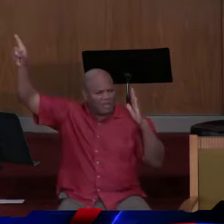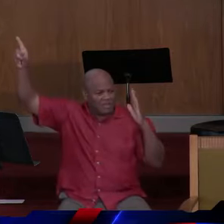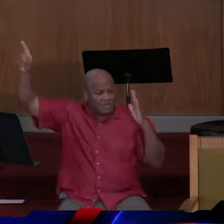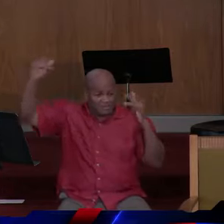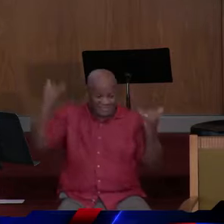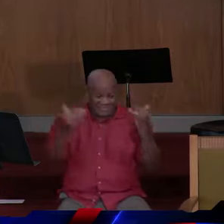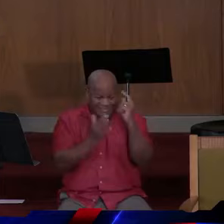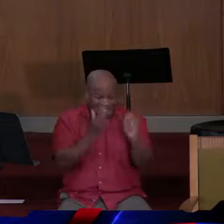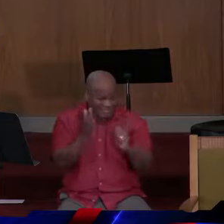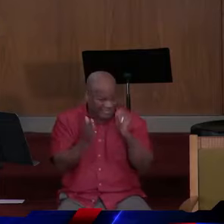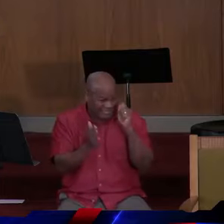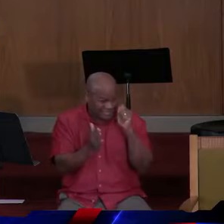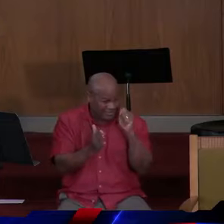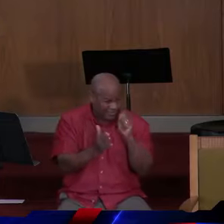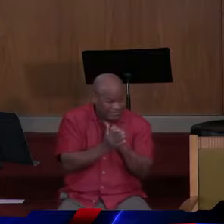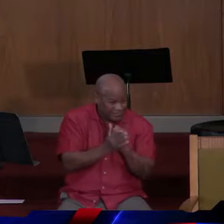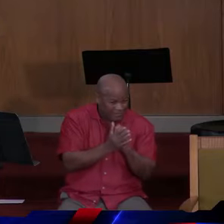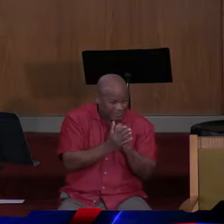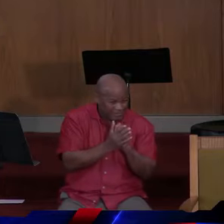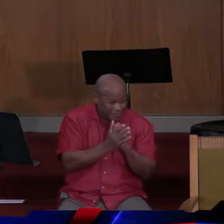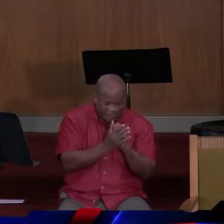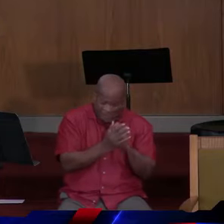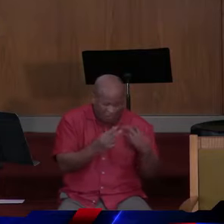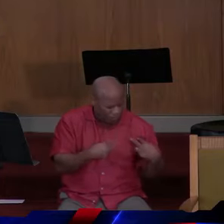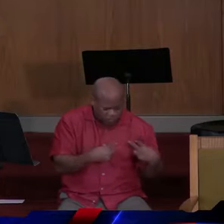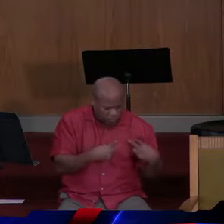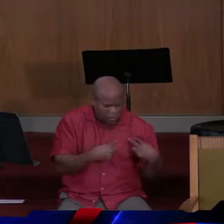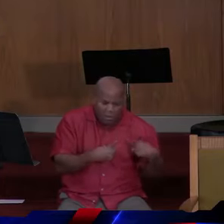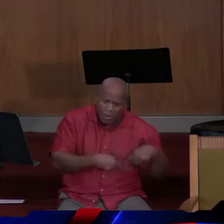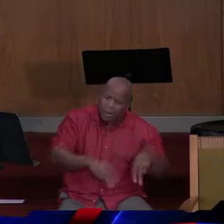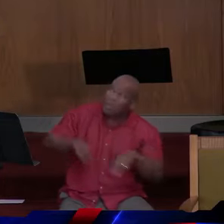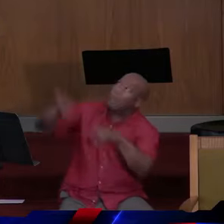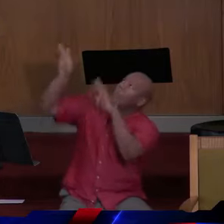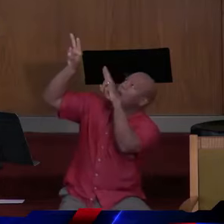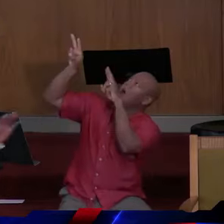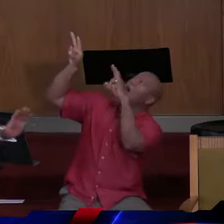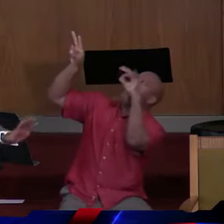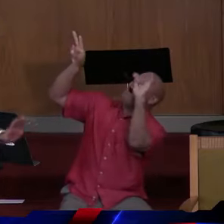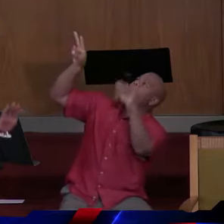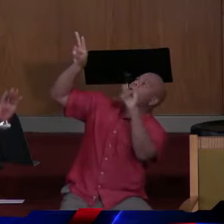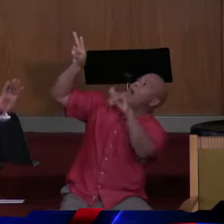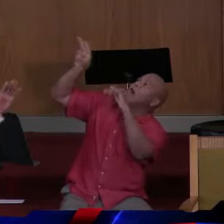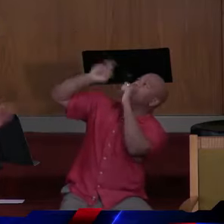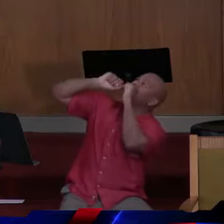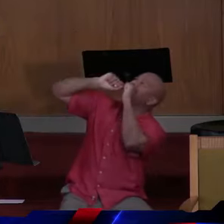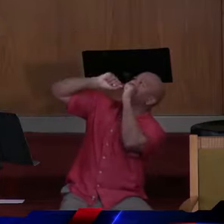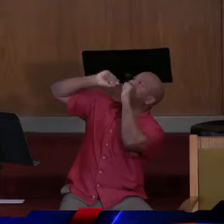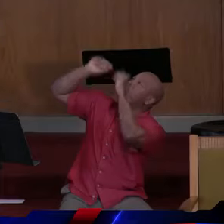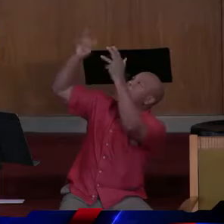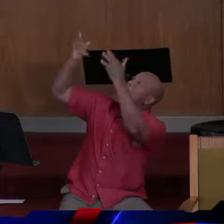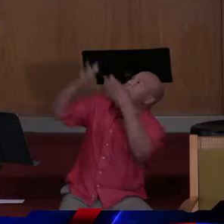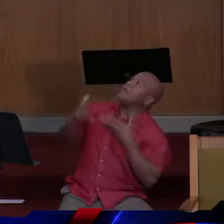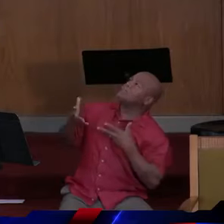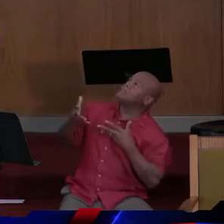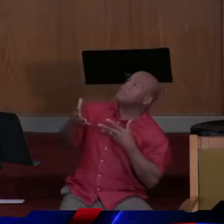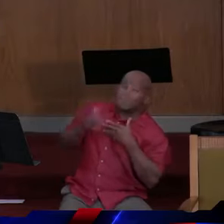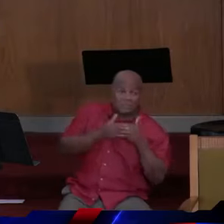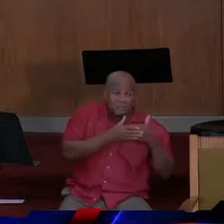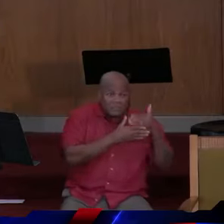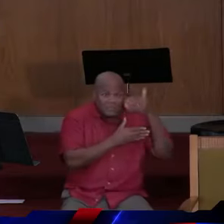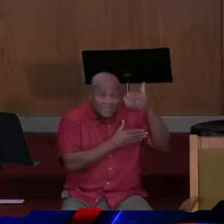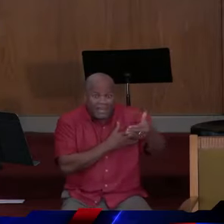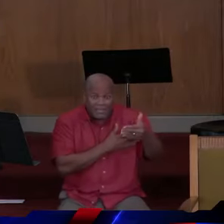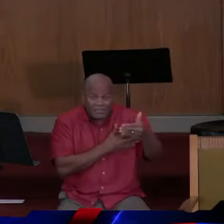tumultuous time, look up and be blessed. I don't know what's going to be next, but when I look